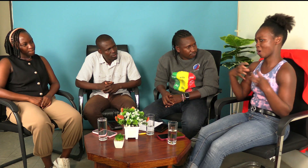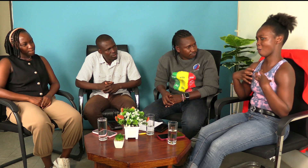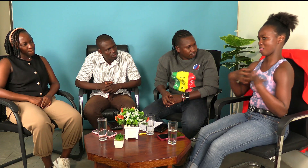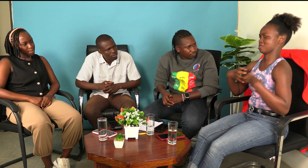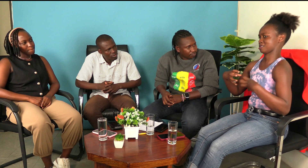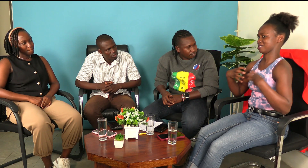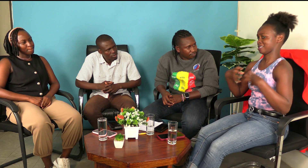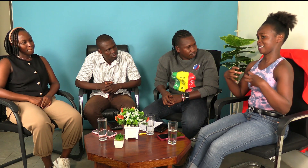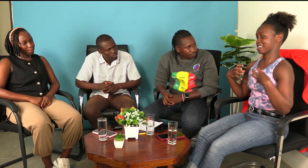health is wealth.